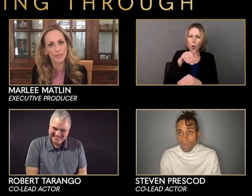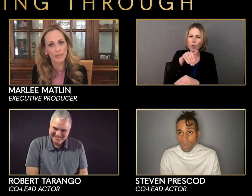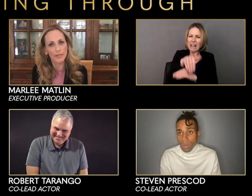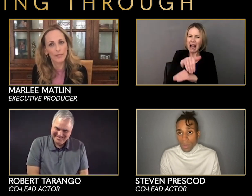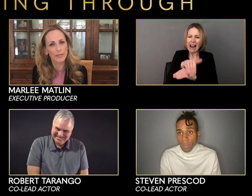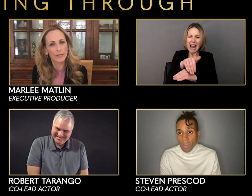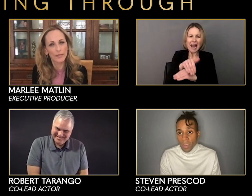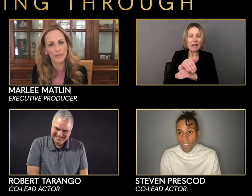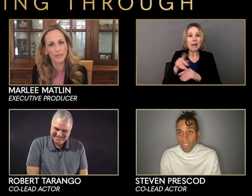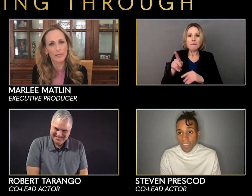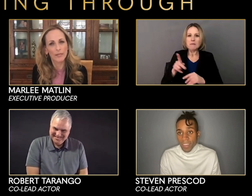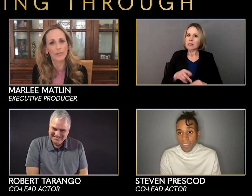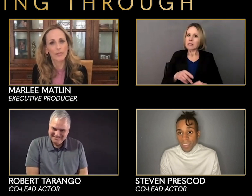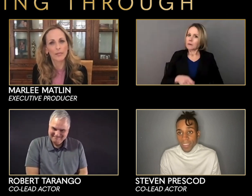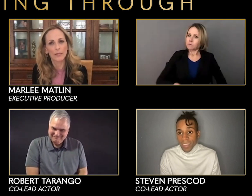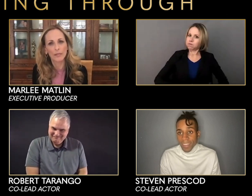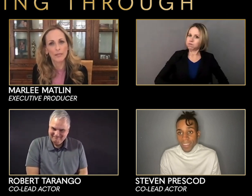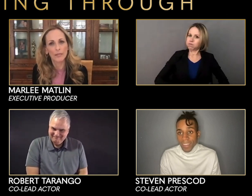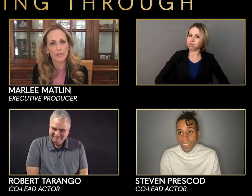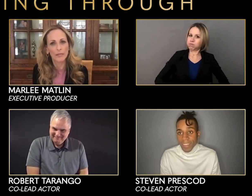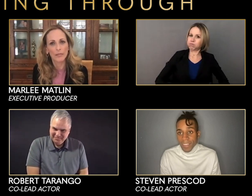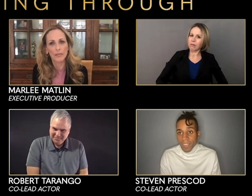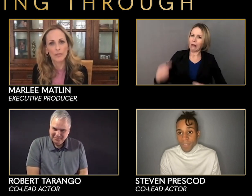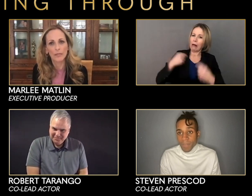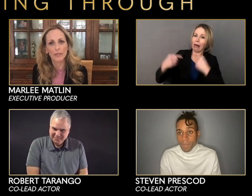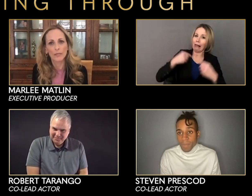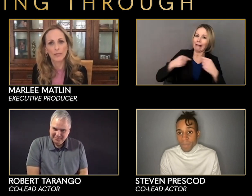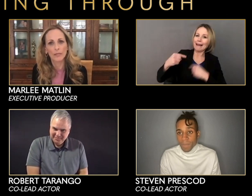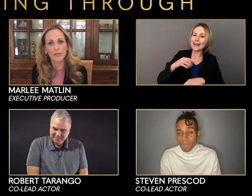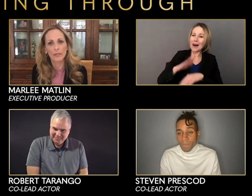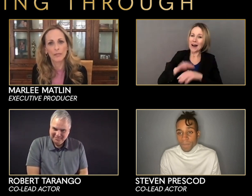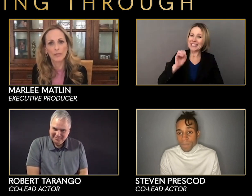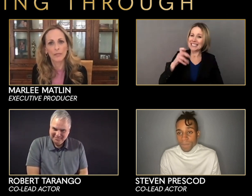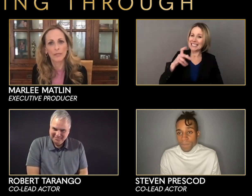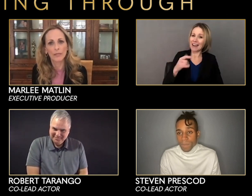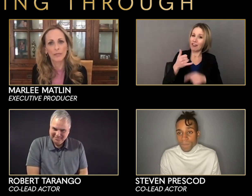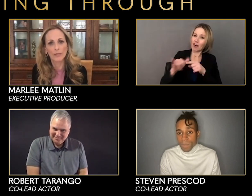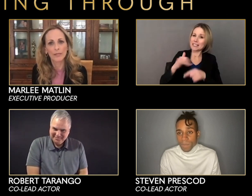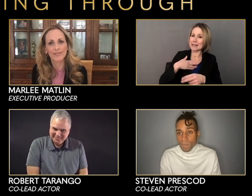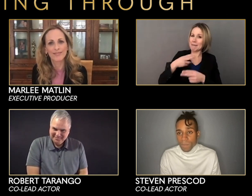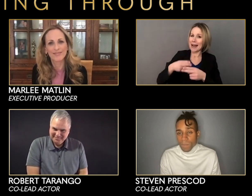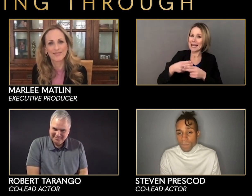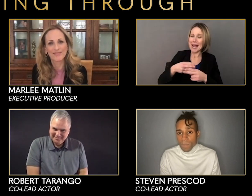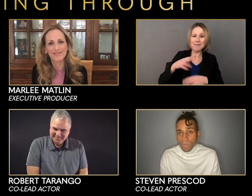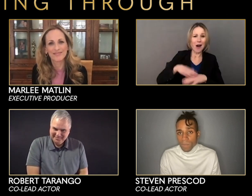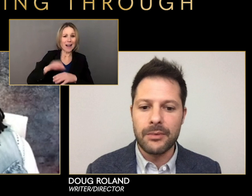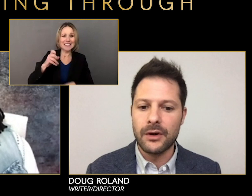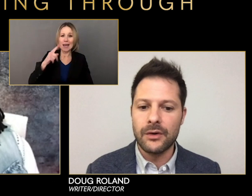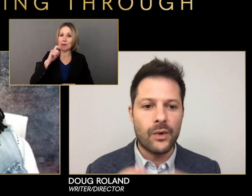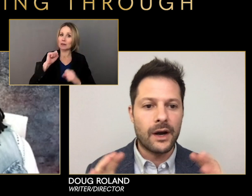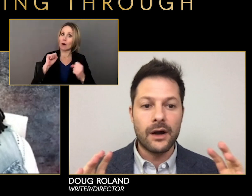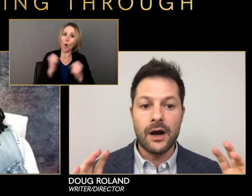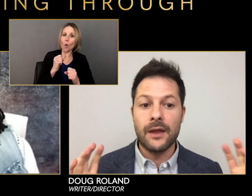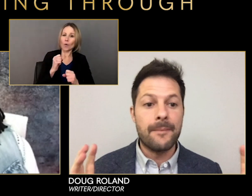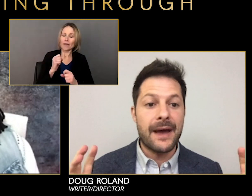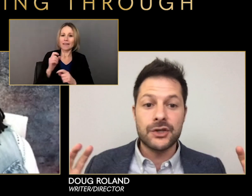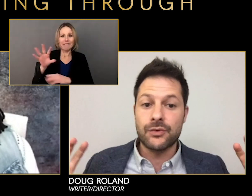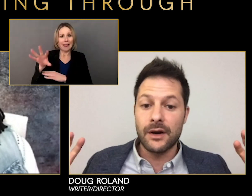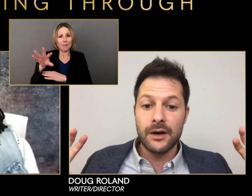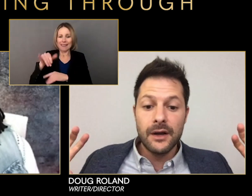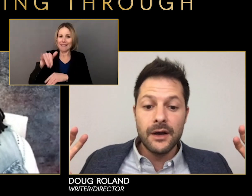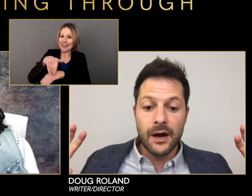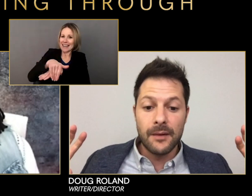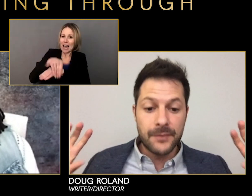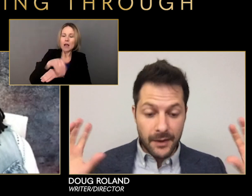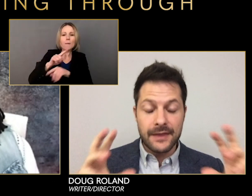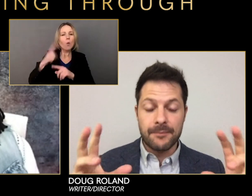lot on set for making those choices. But, there was this key scene between Steven and Robert where on the bench